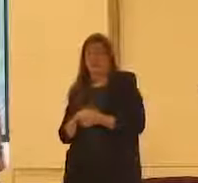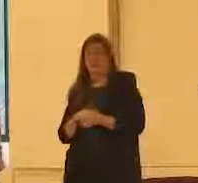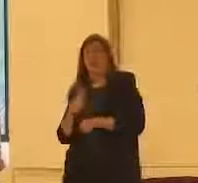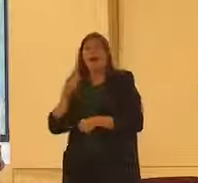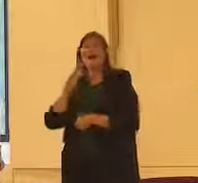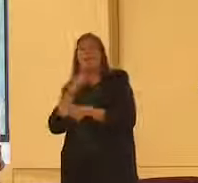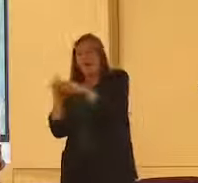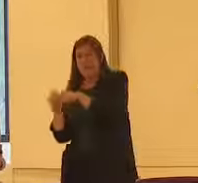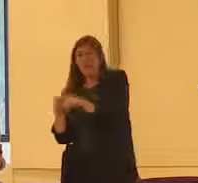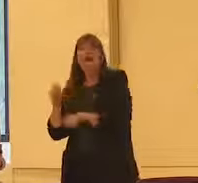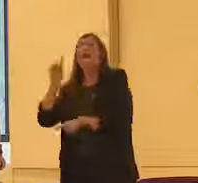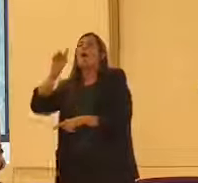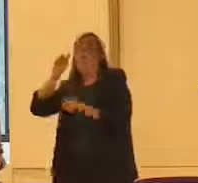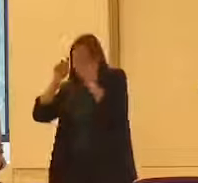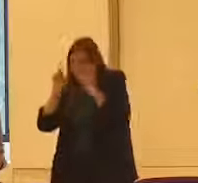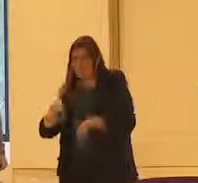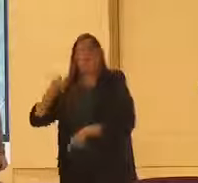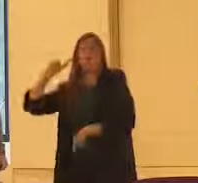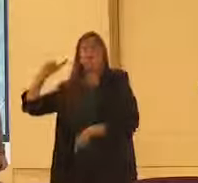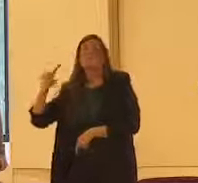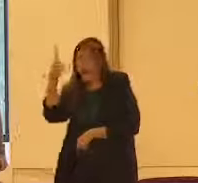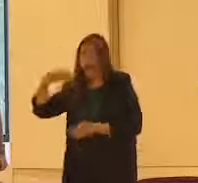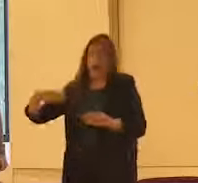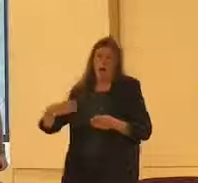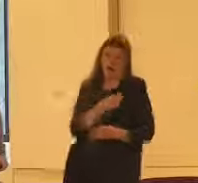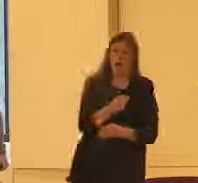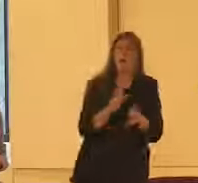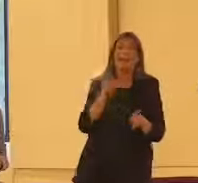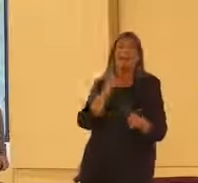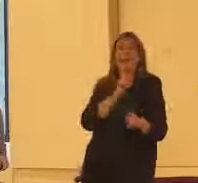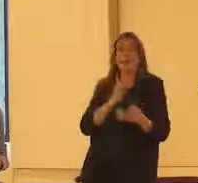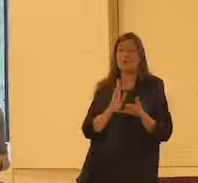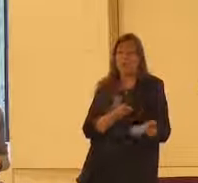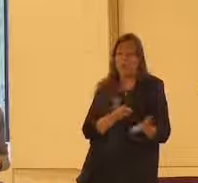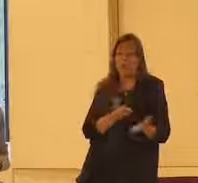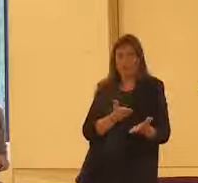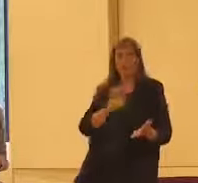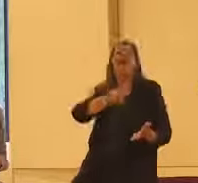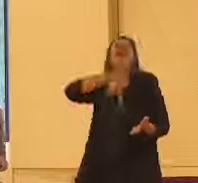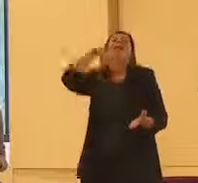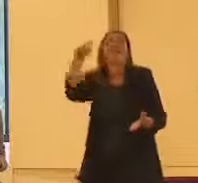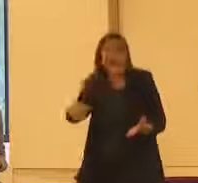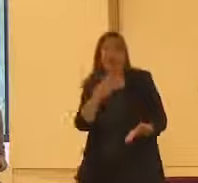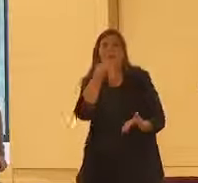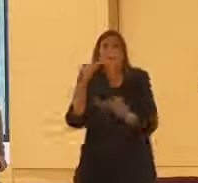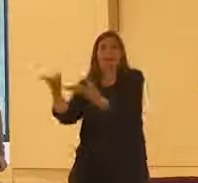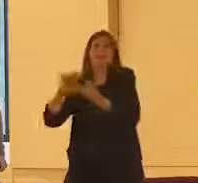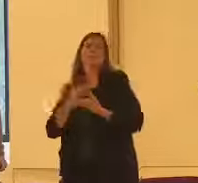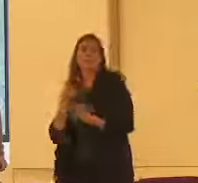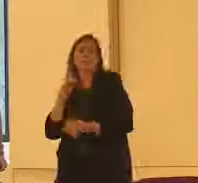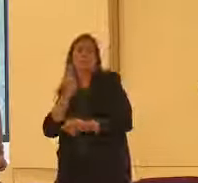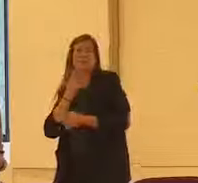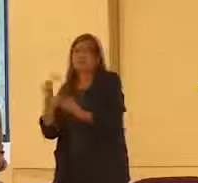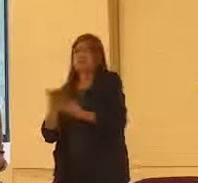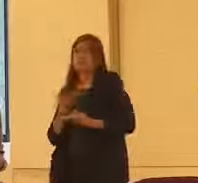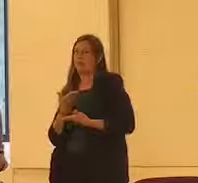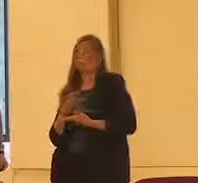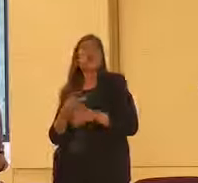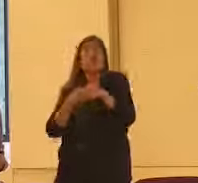go through hearing services to get referred to specialist deaf services, which means you have to go through the problem to get